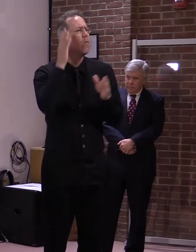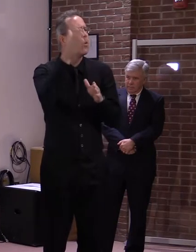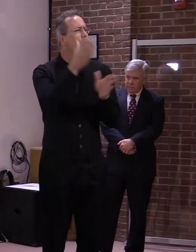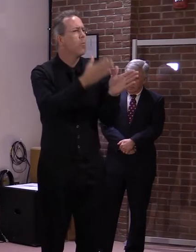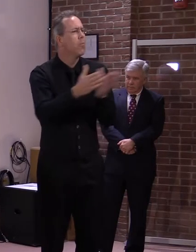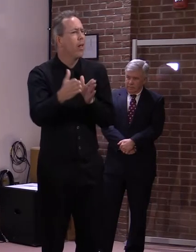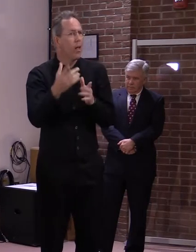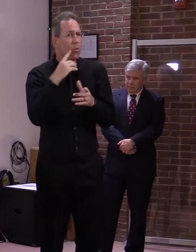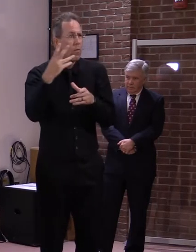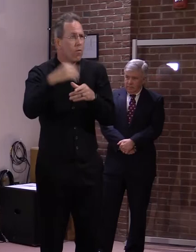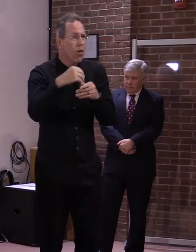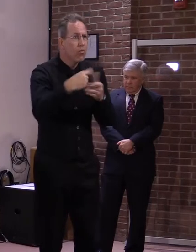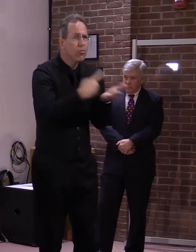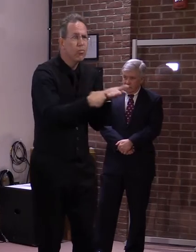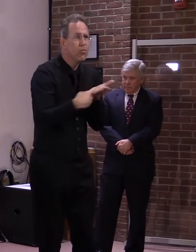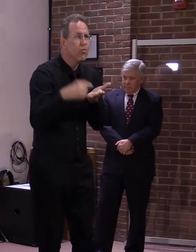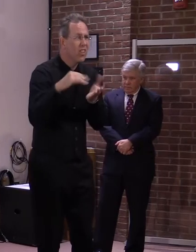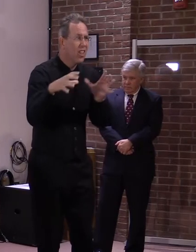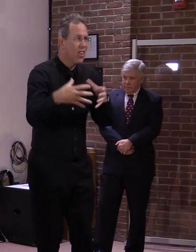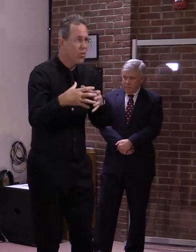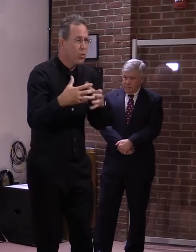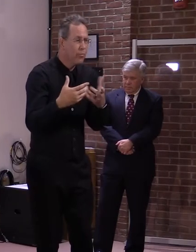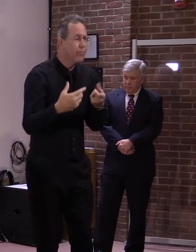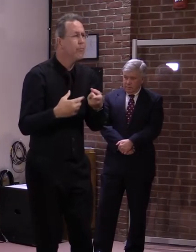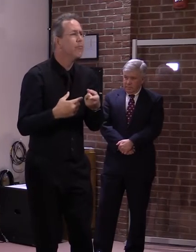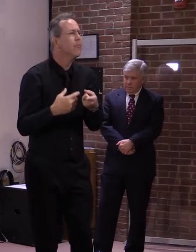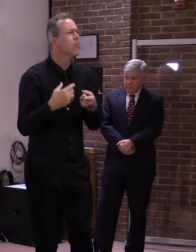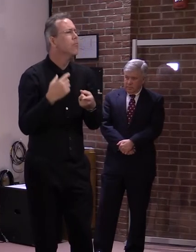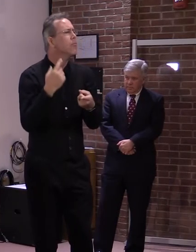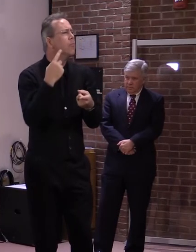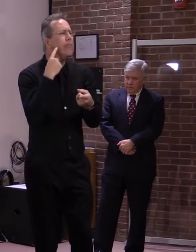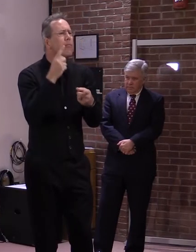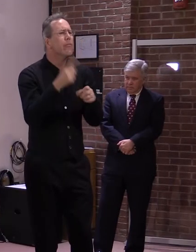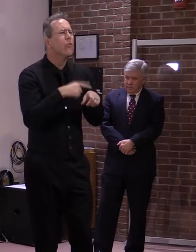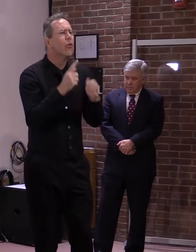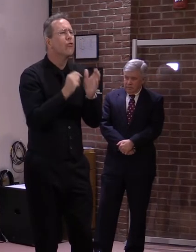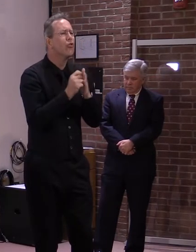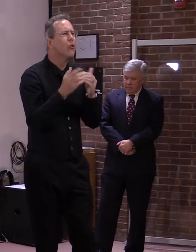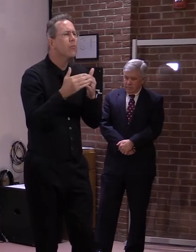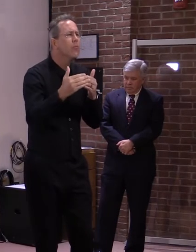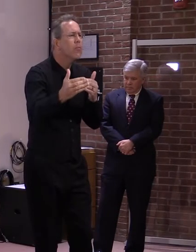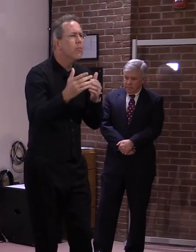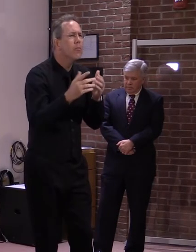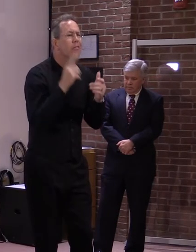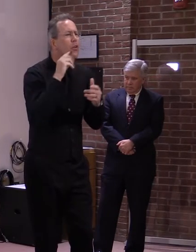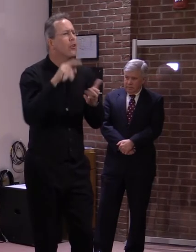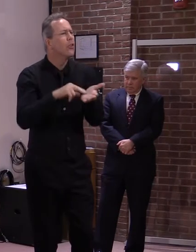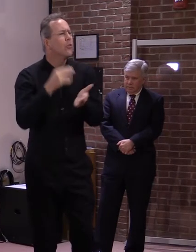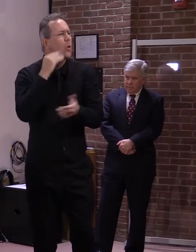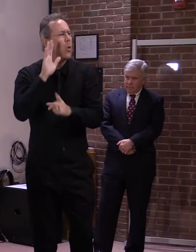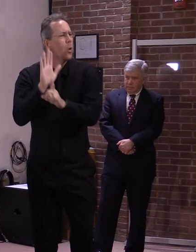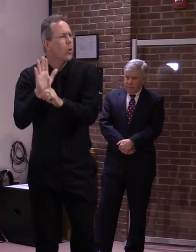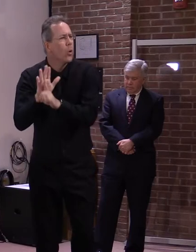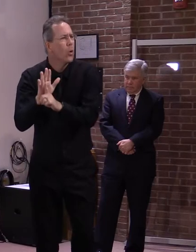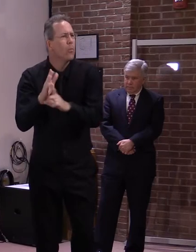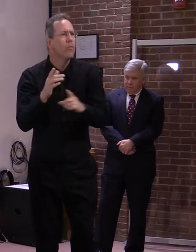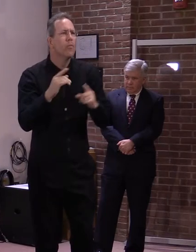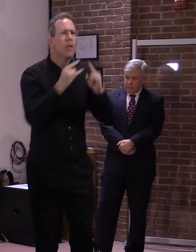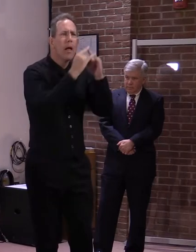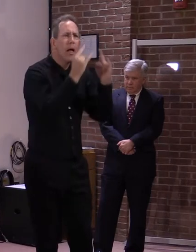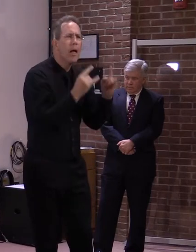organized sports leagues who, correct me if I'm wrong, may have some restrictions still, summer camps, things like that. Well,